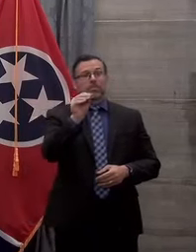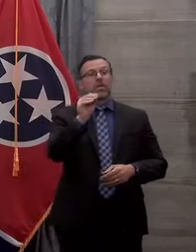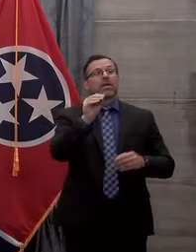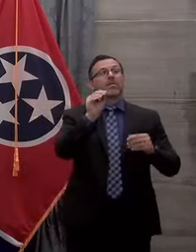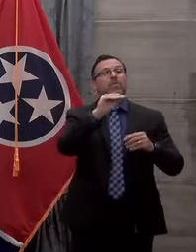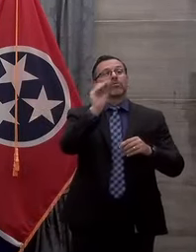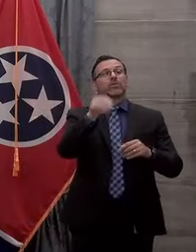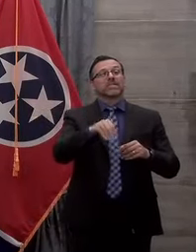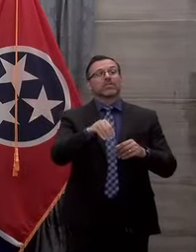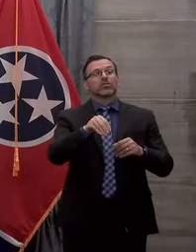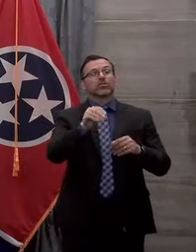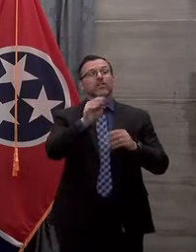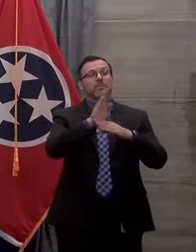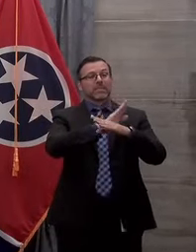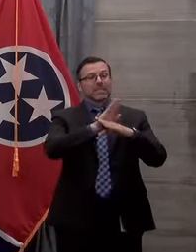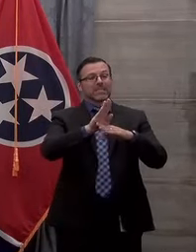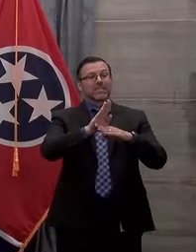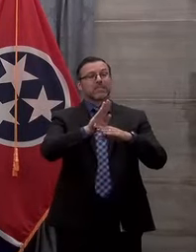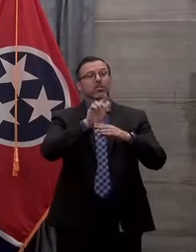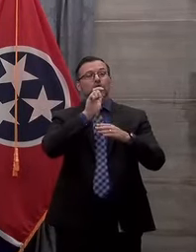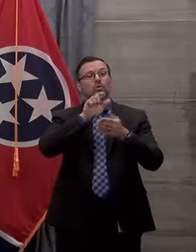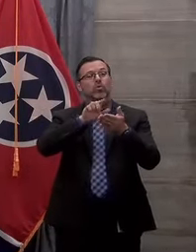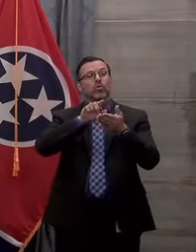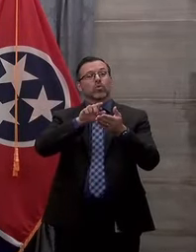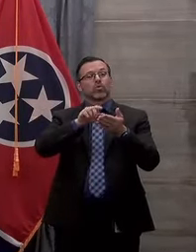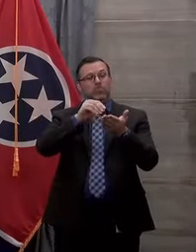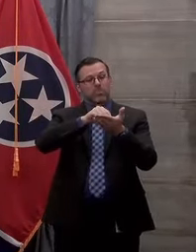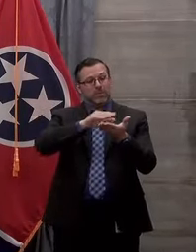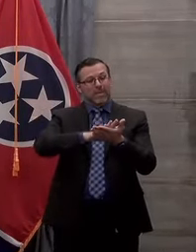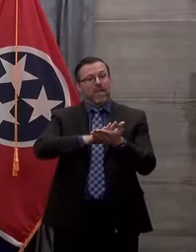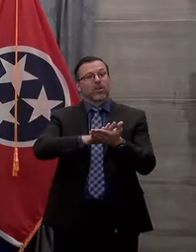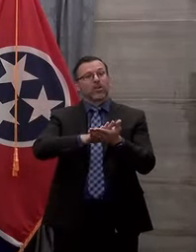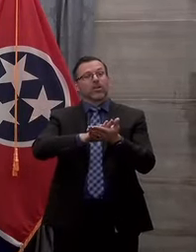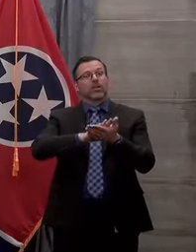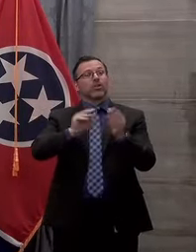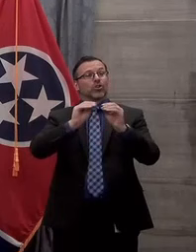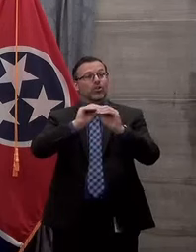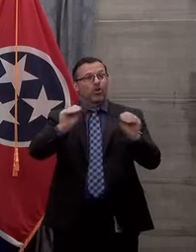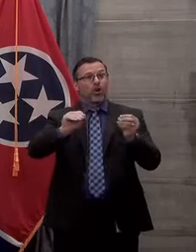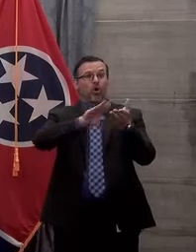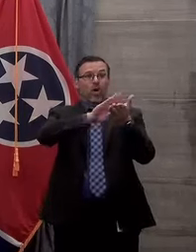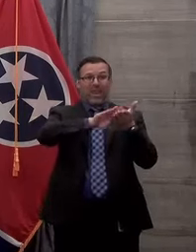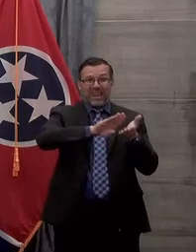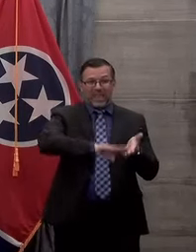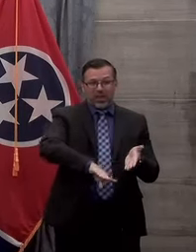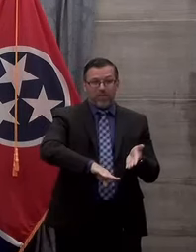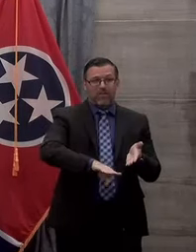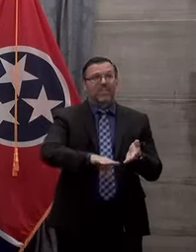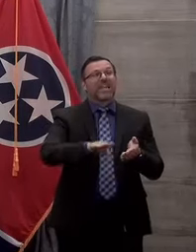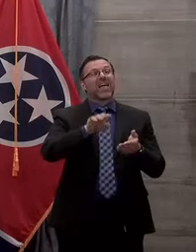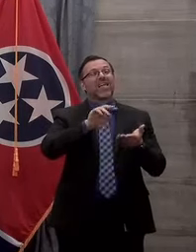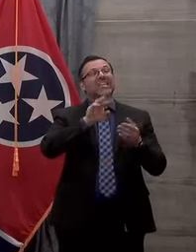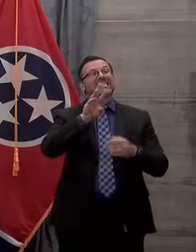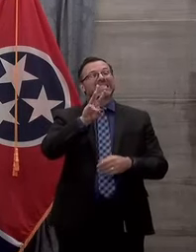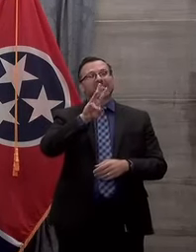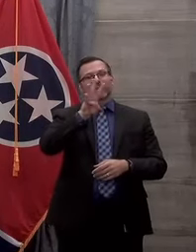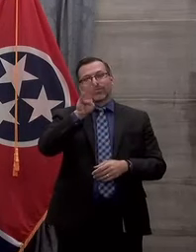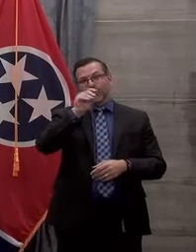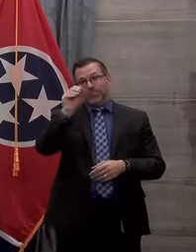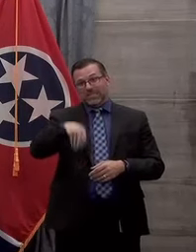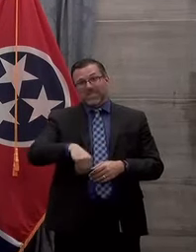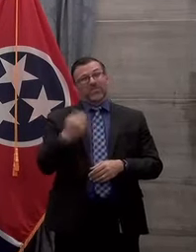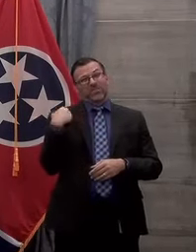layoffs or furloughs has increased this month to 64%. So 64% of the over 6,000